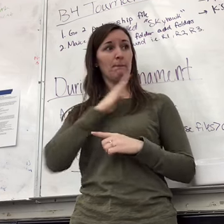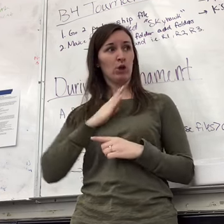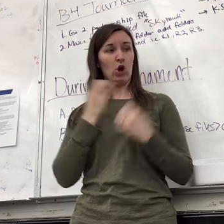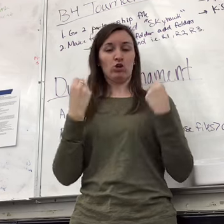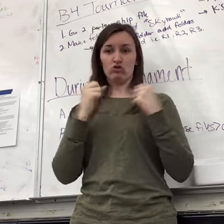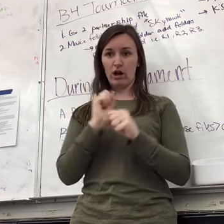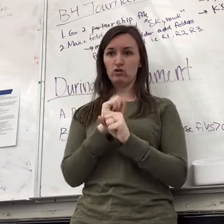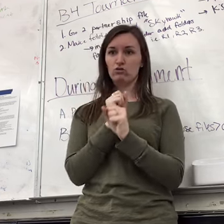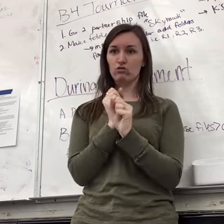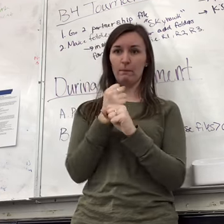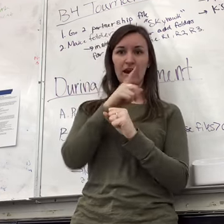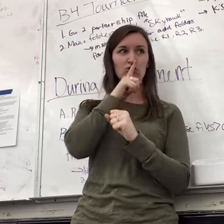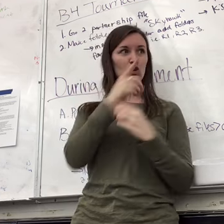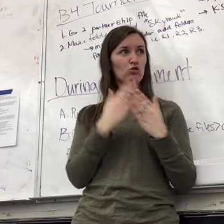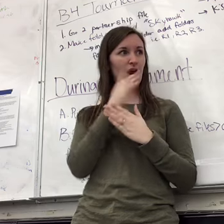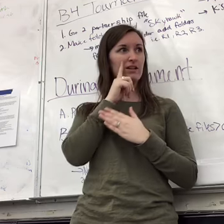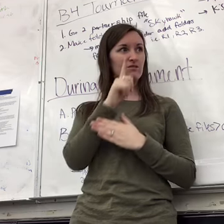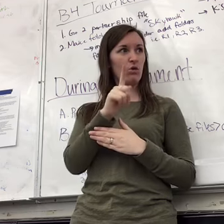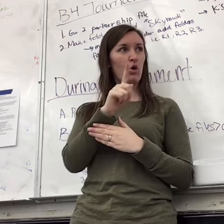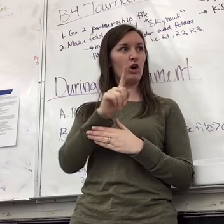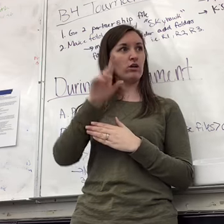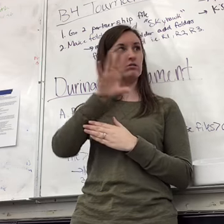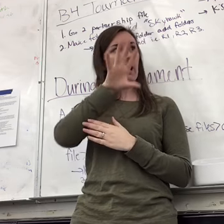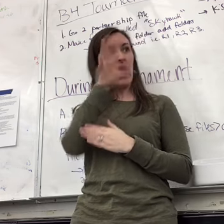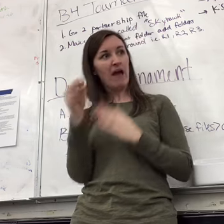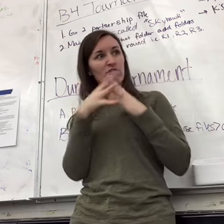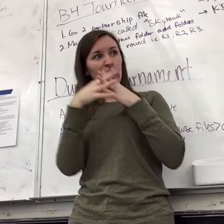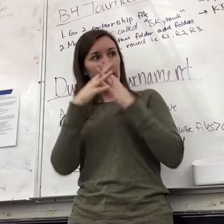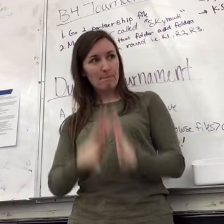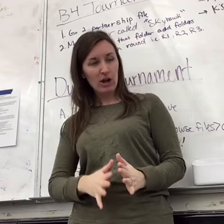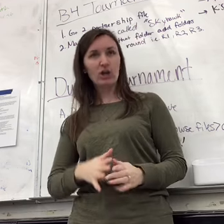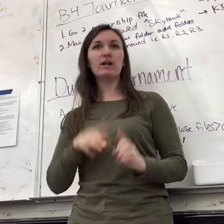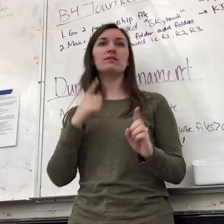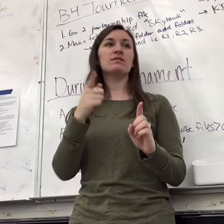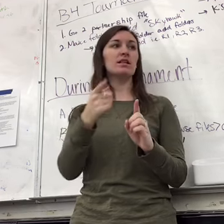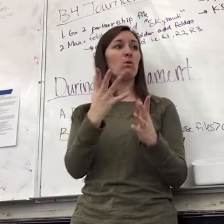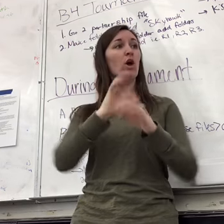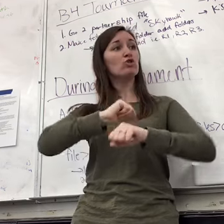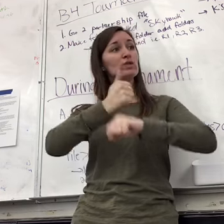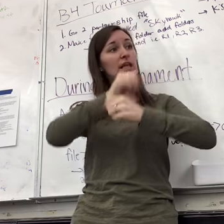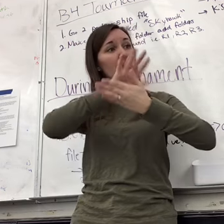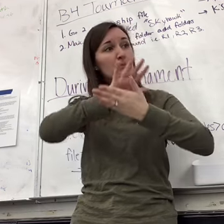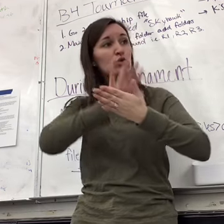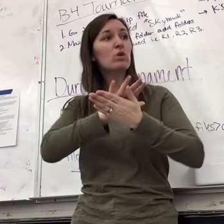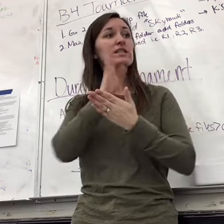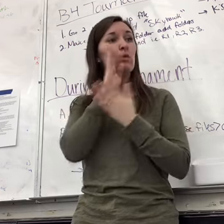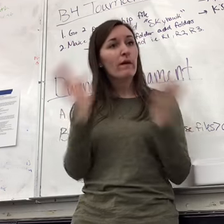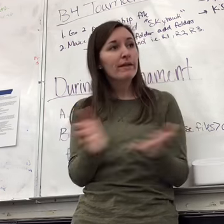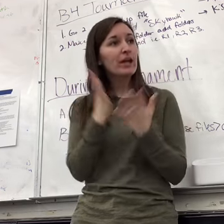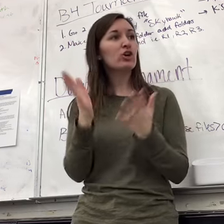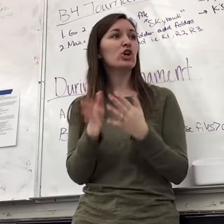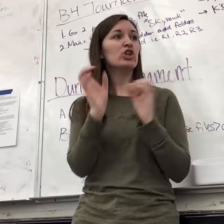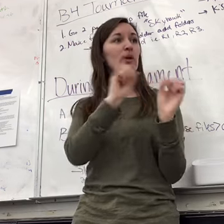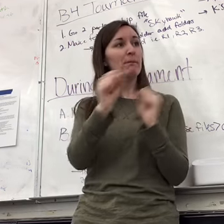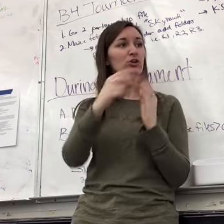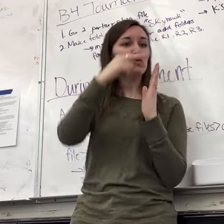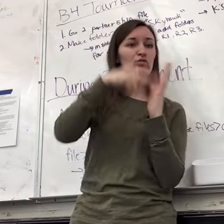sure that the South is staying in order. They're going to give schools. They're going to encourage literacy, help people register how to vote. This is